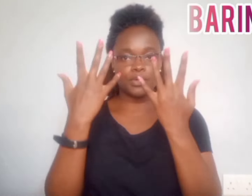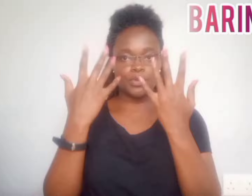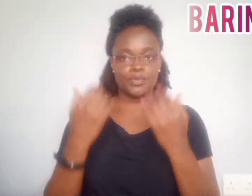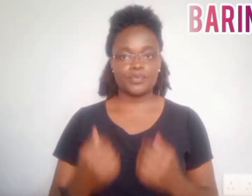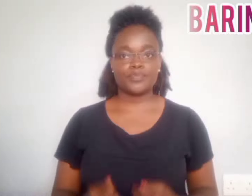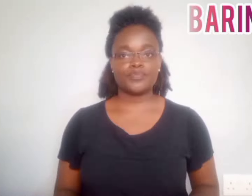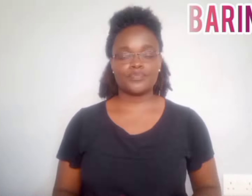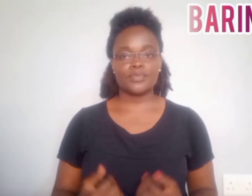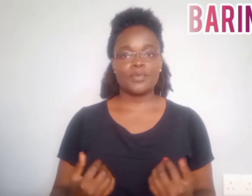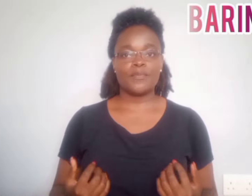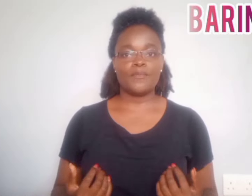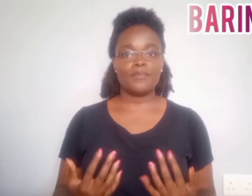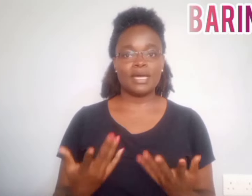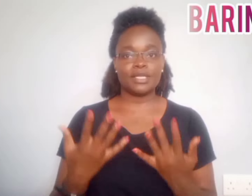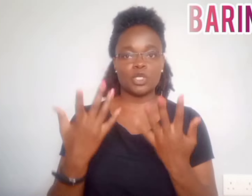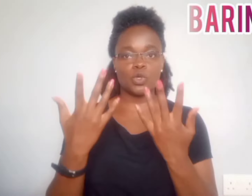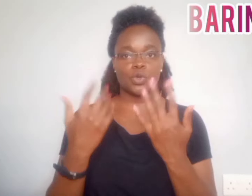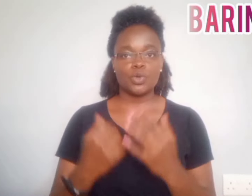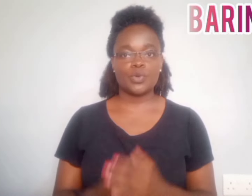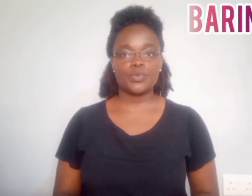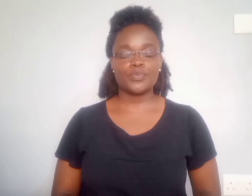Baringo. Baringo.